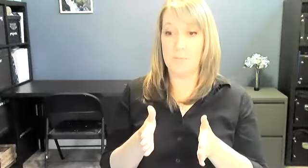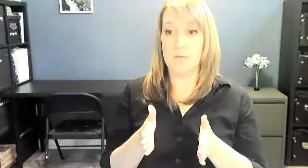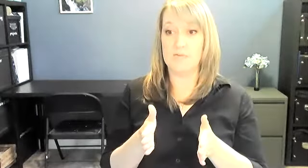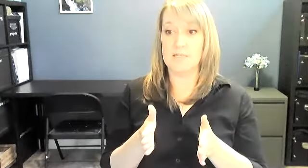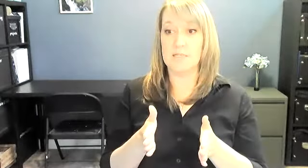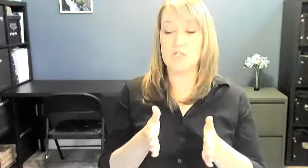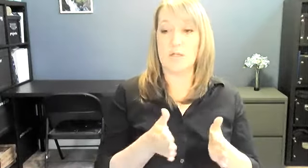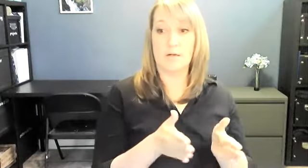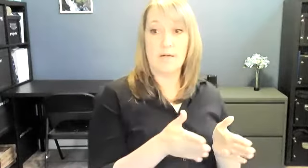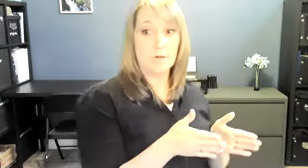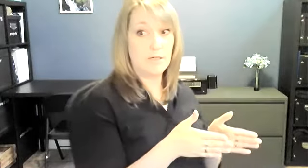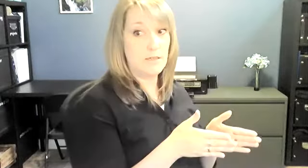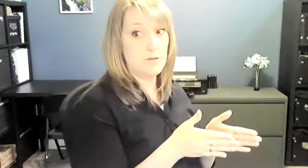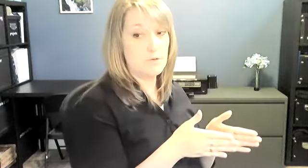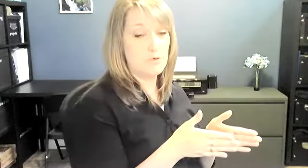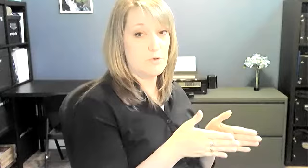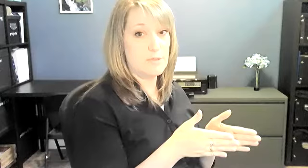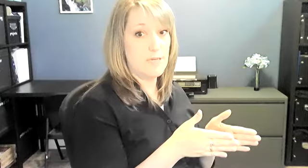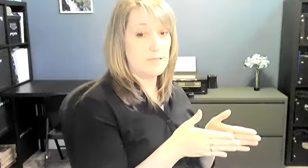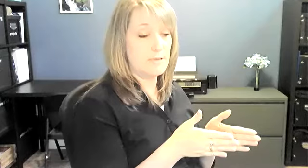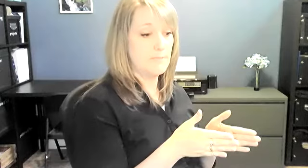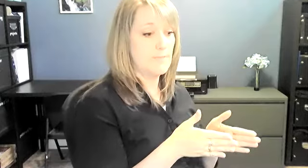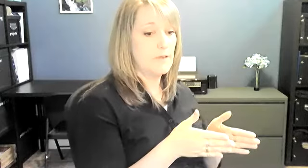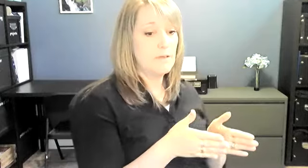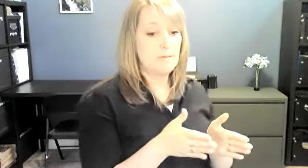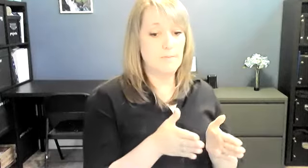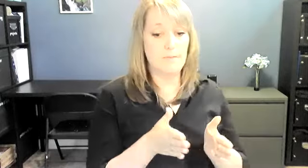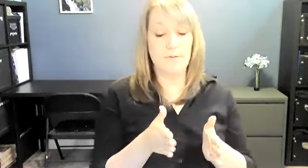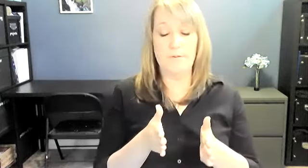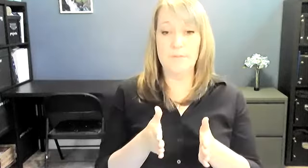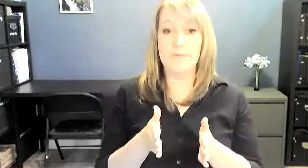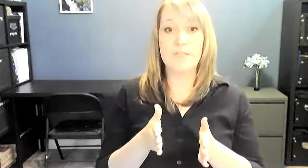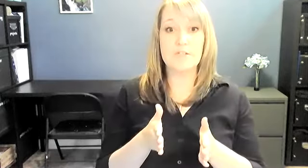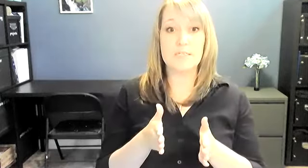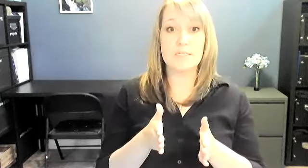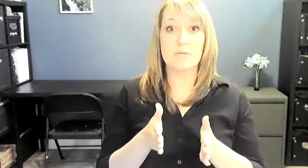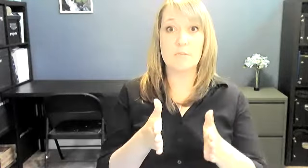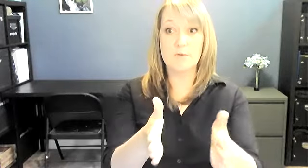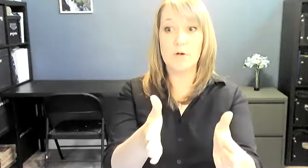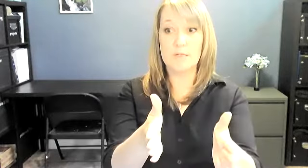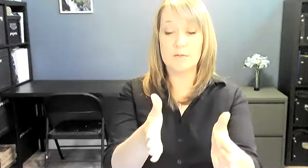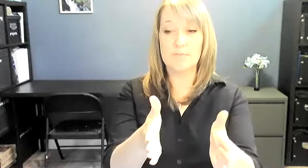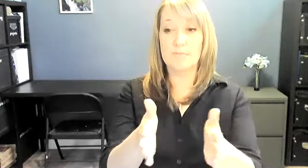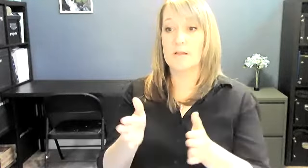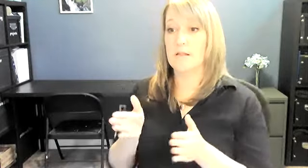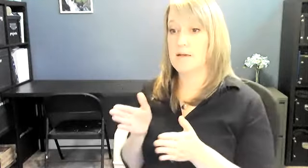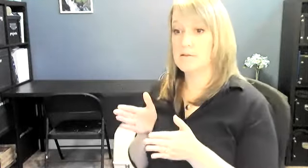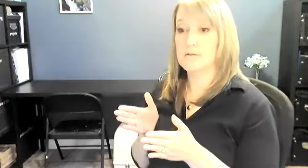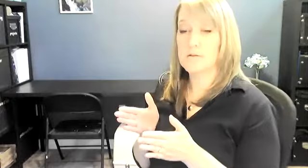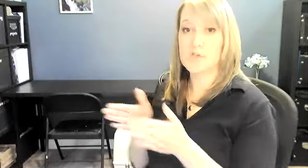palms facing each other out here in your neutral space. Then you just move forward. That's